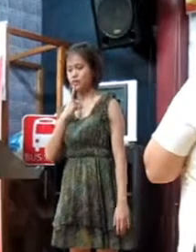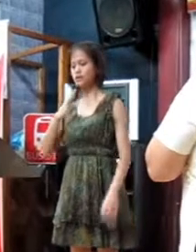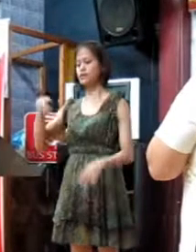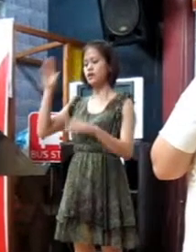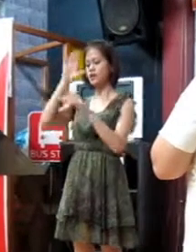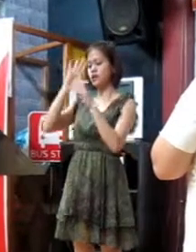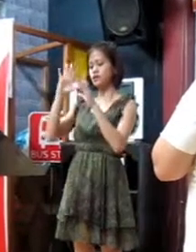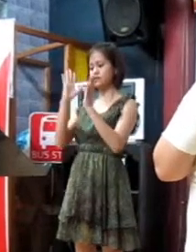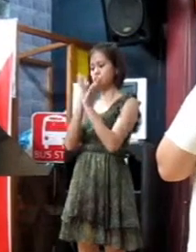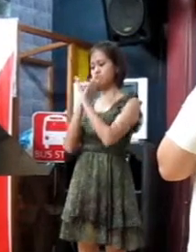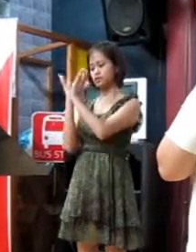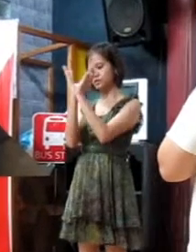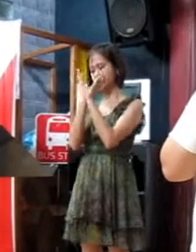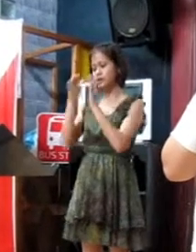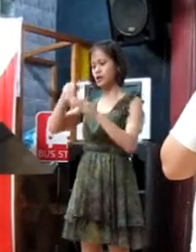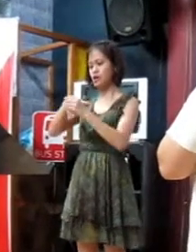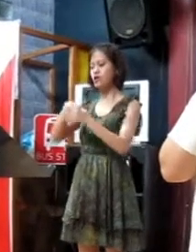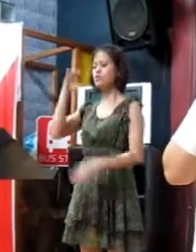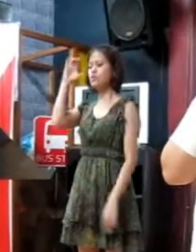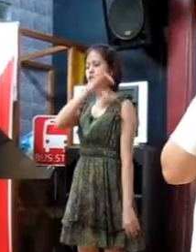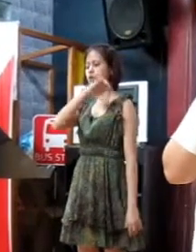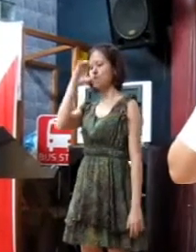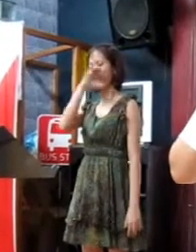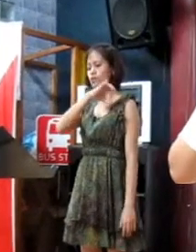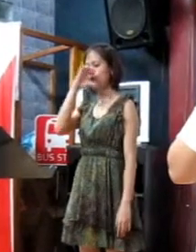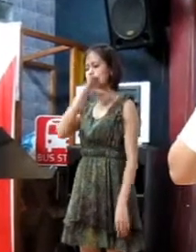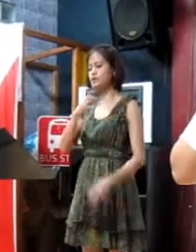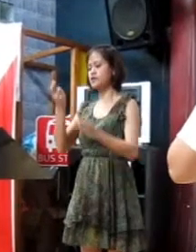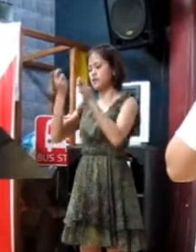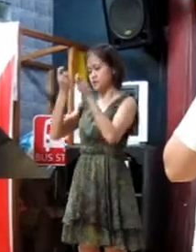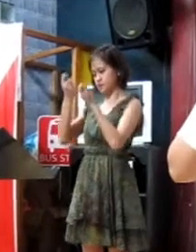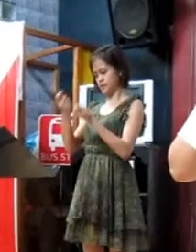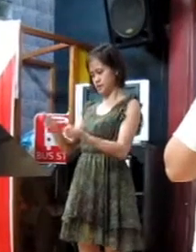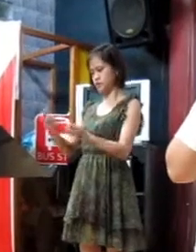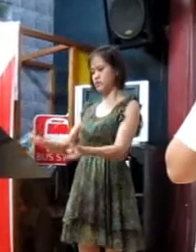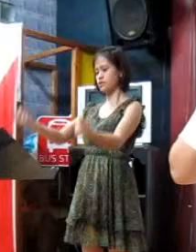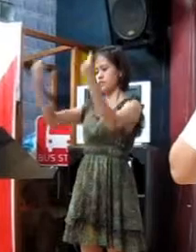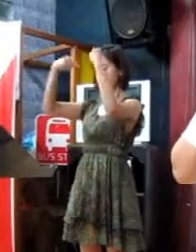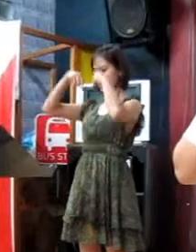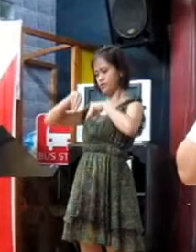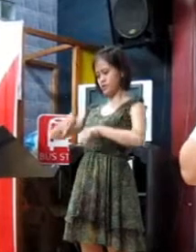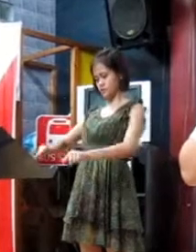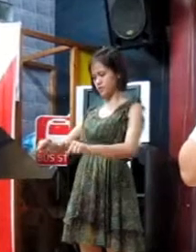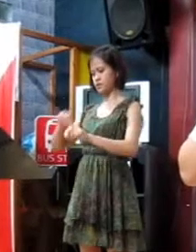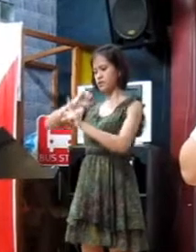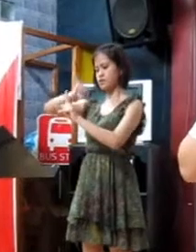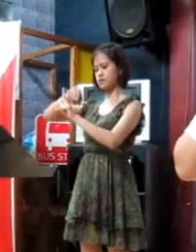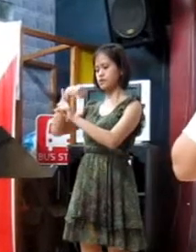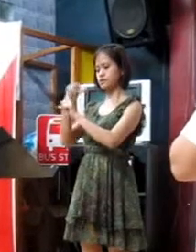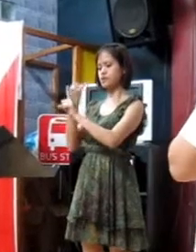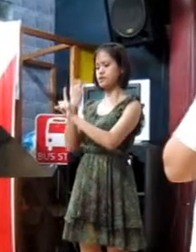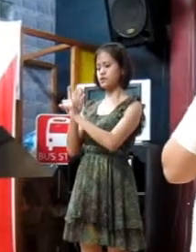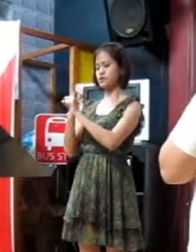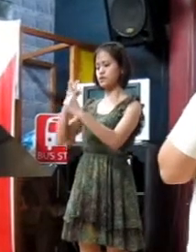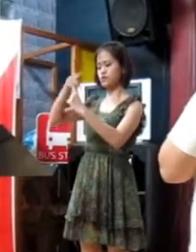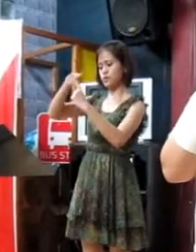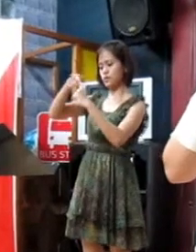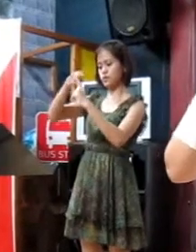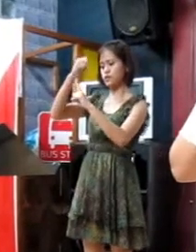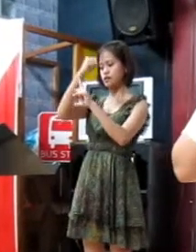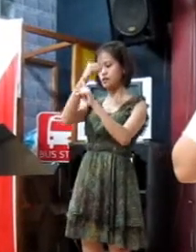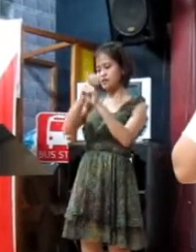volunteers for the deaf community in Cebu this coming